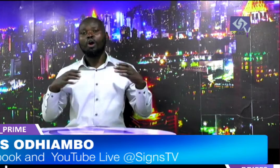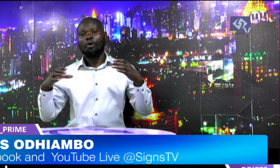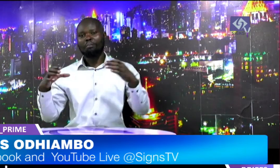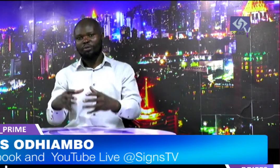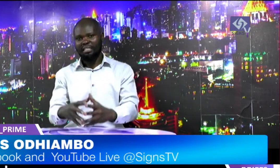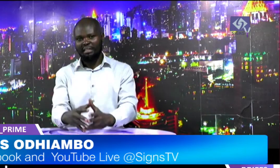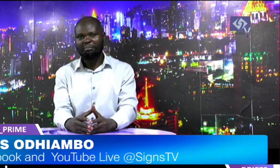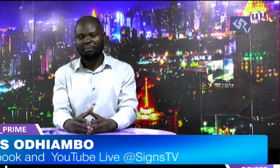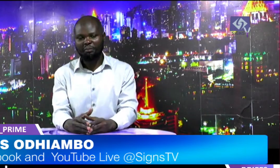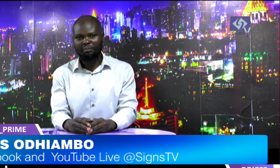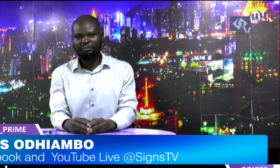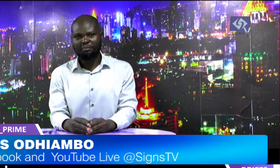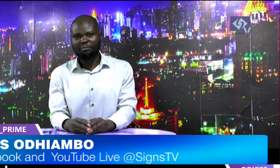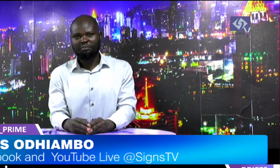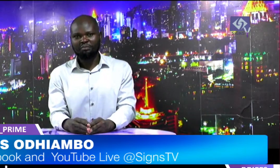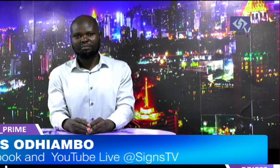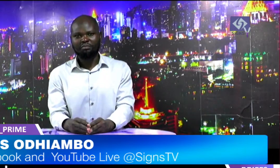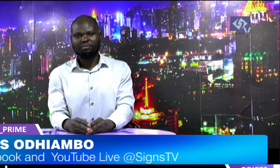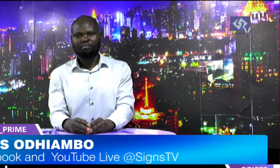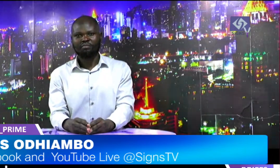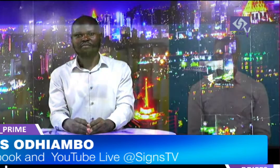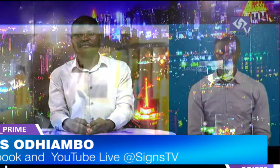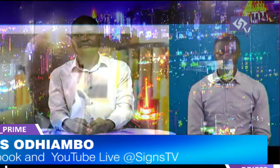in the community.